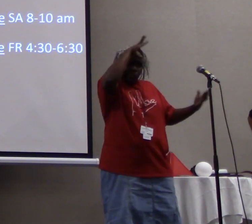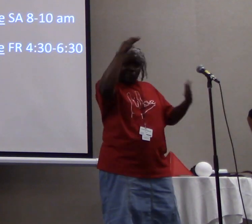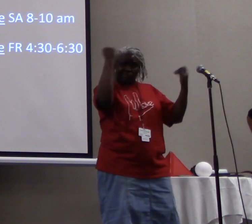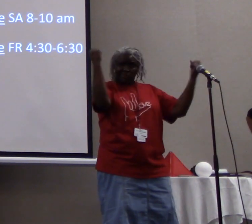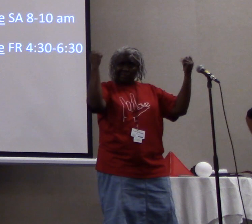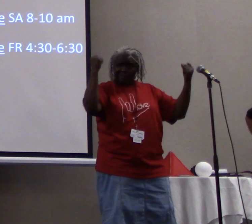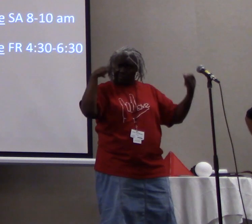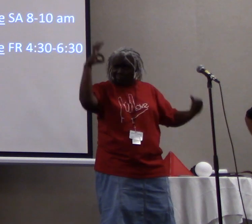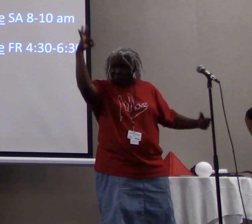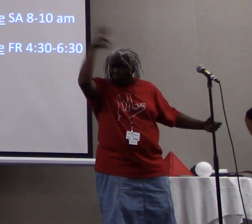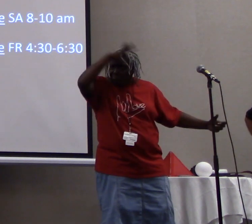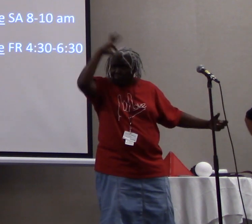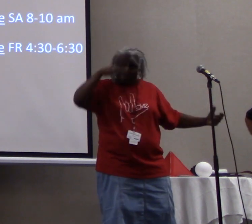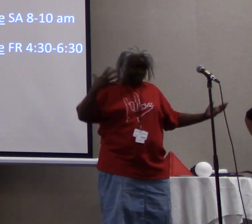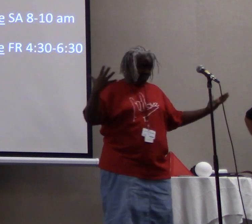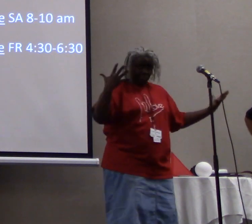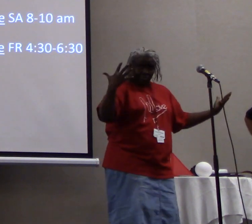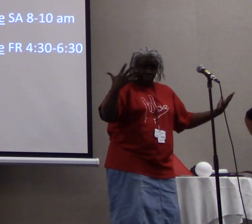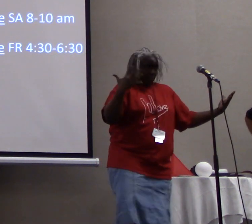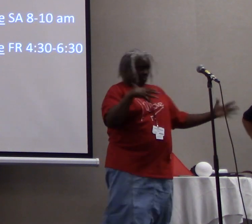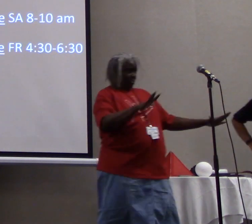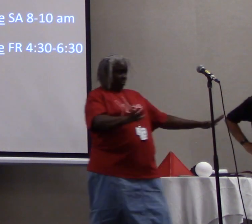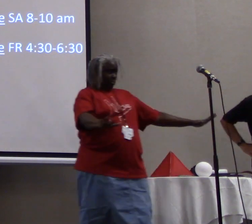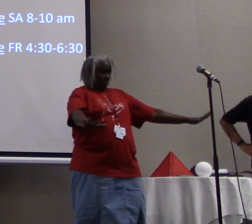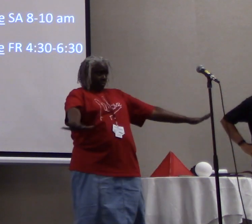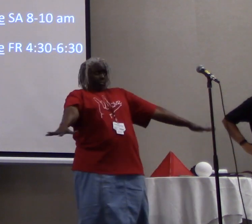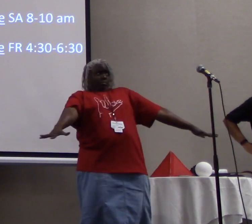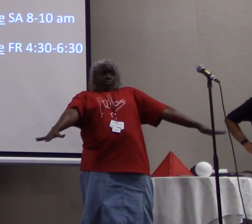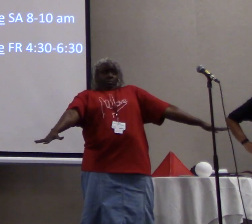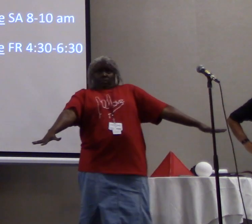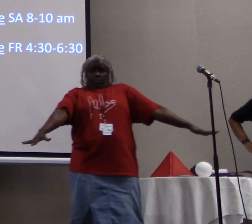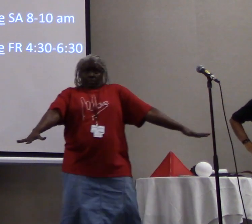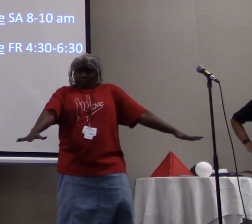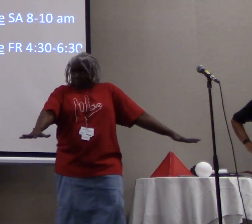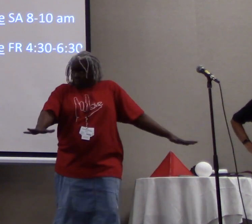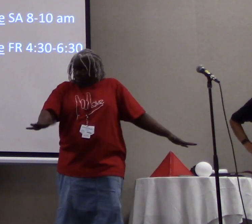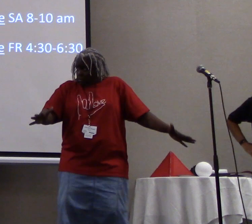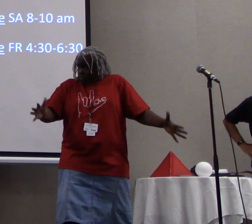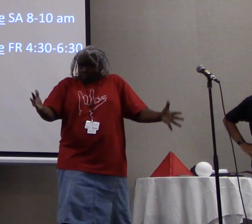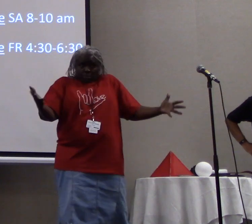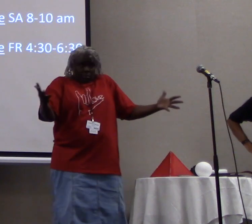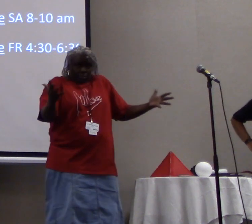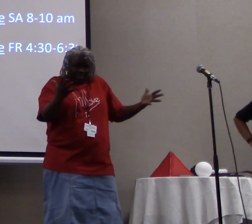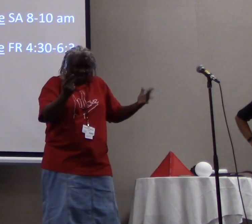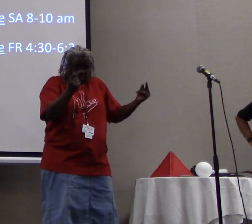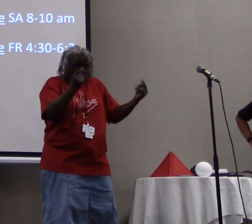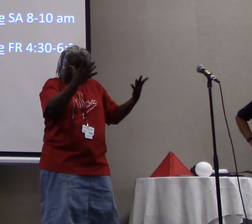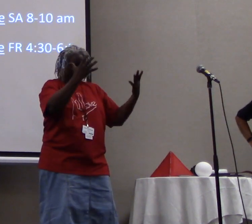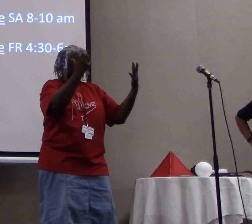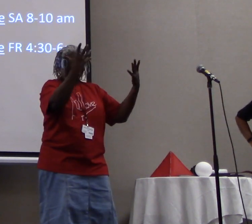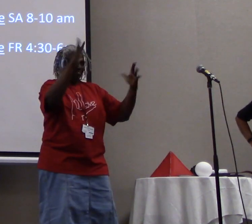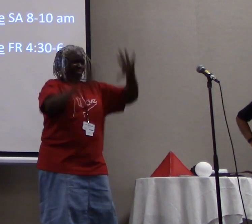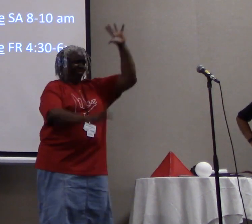when I finally met a deaf person, I did not know any sign language. It was very foreign to